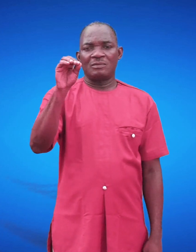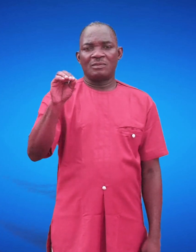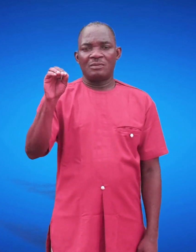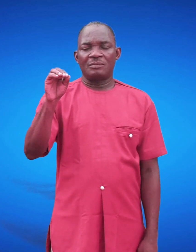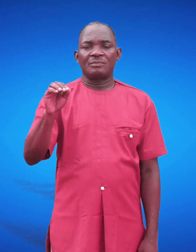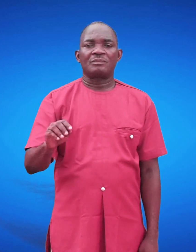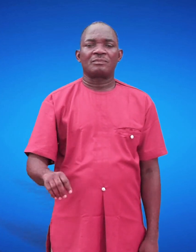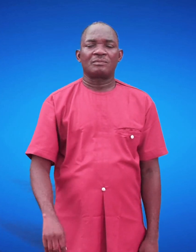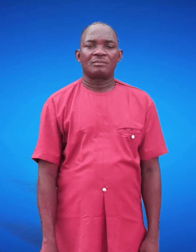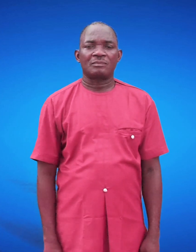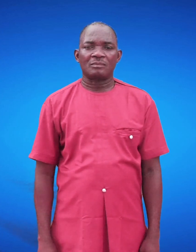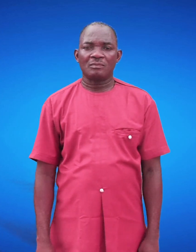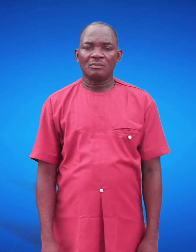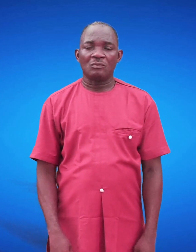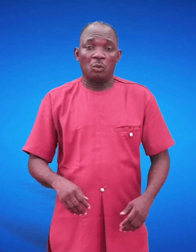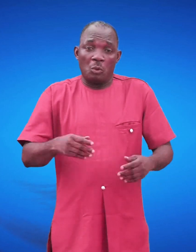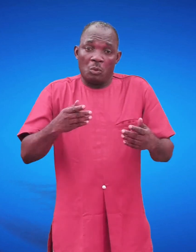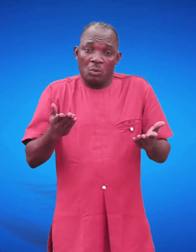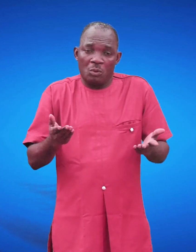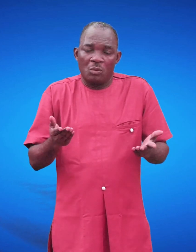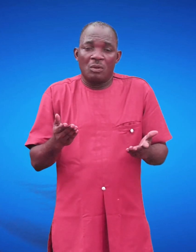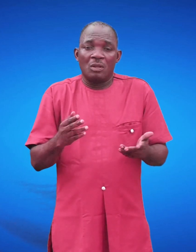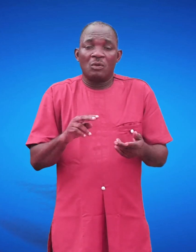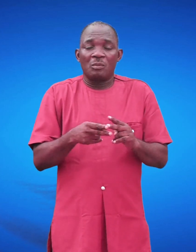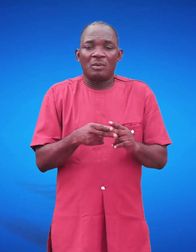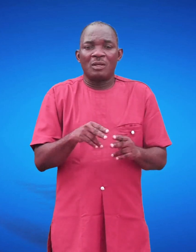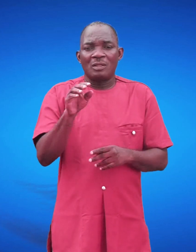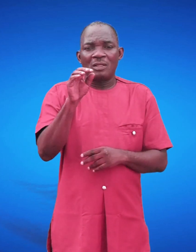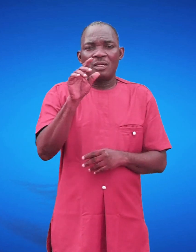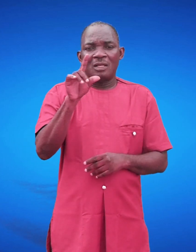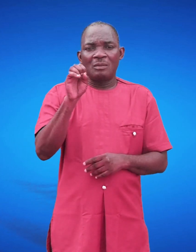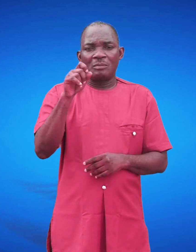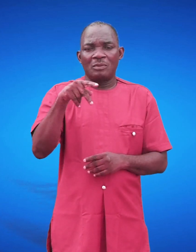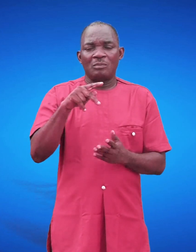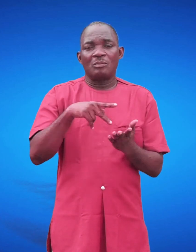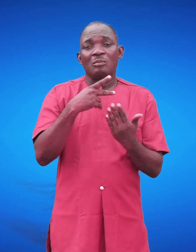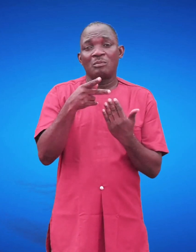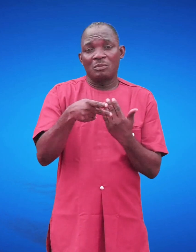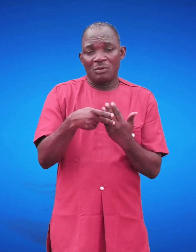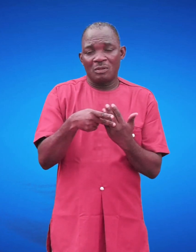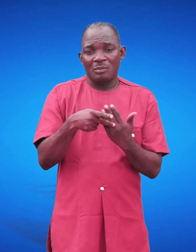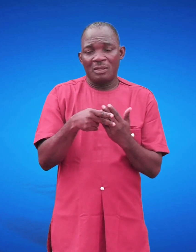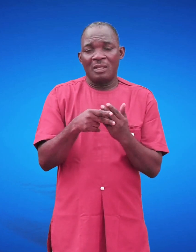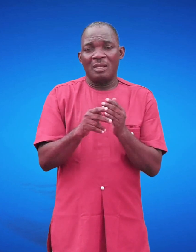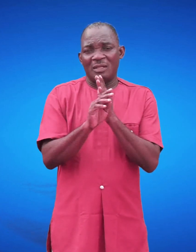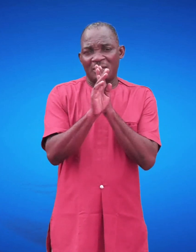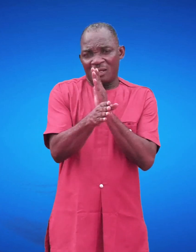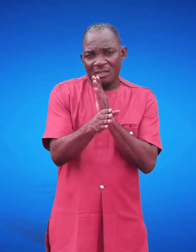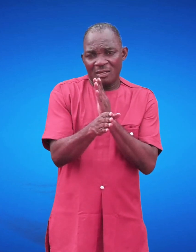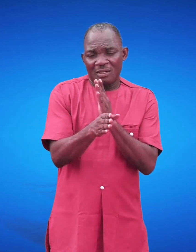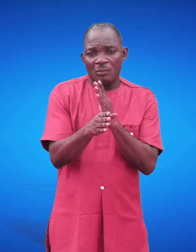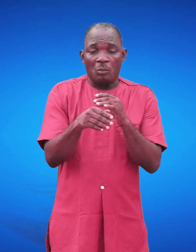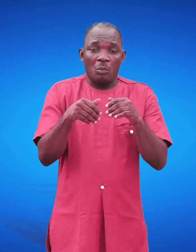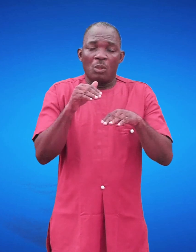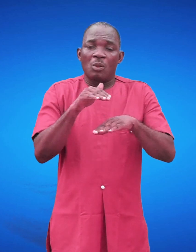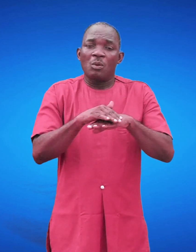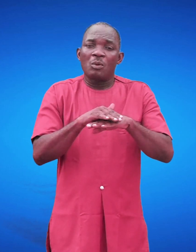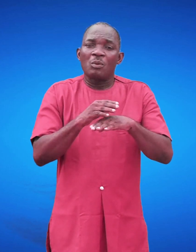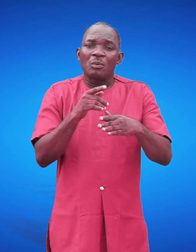900 or the LEAP program directly on